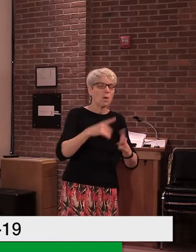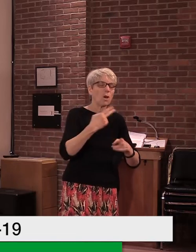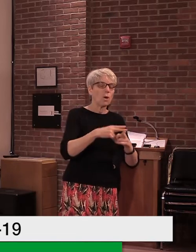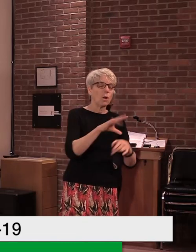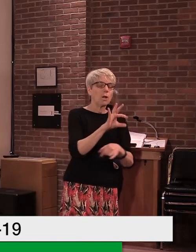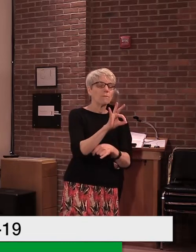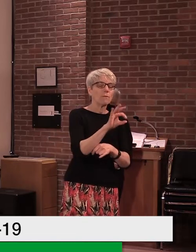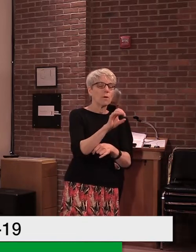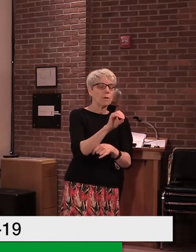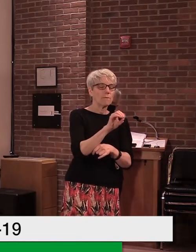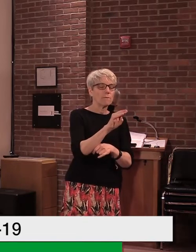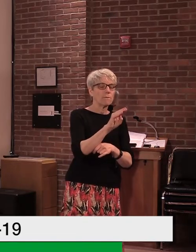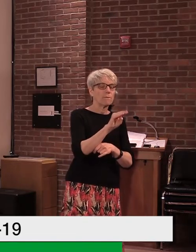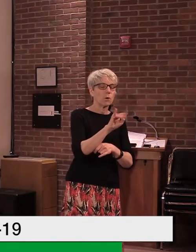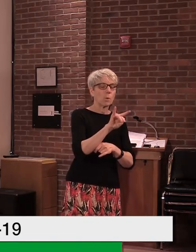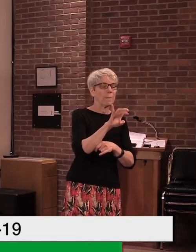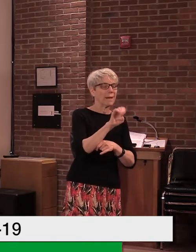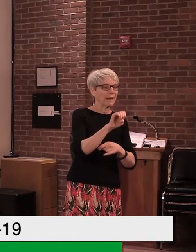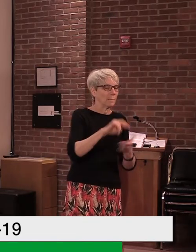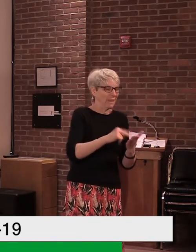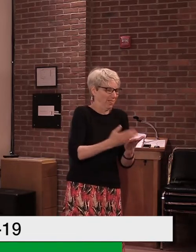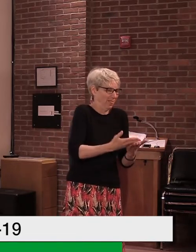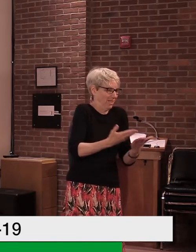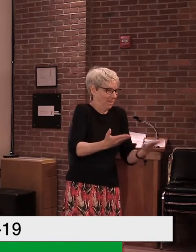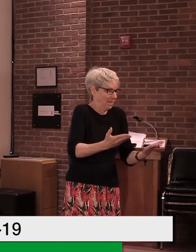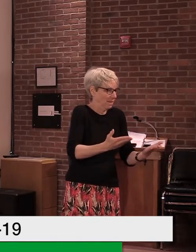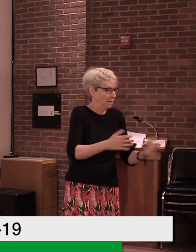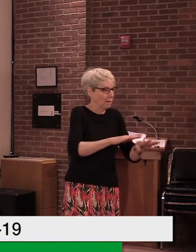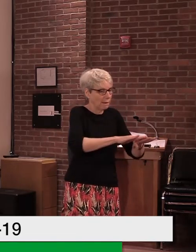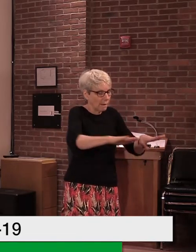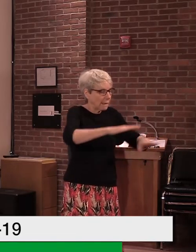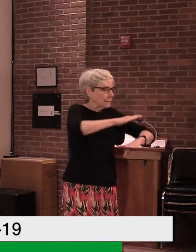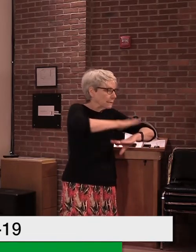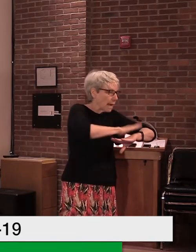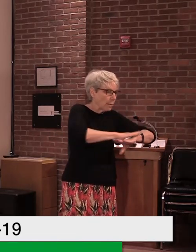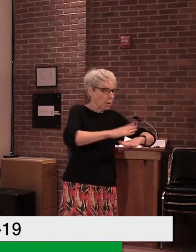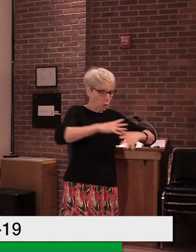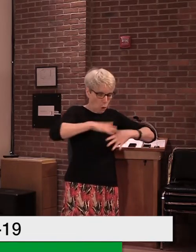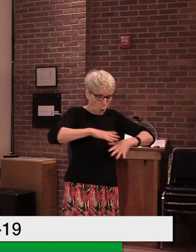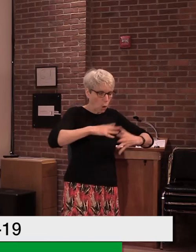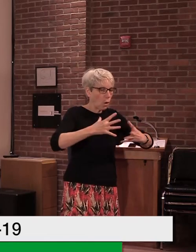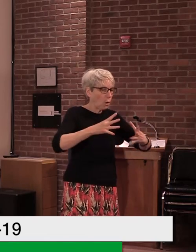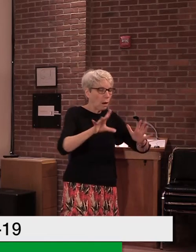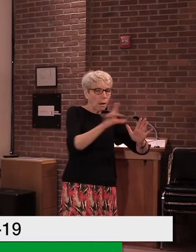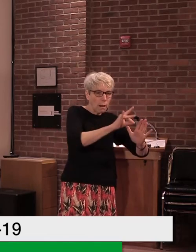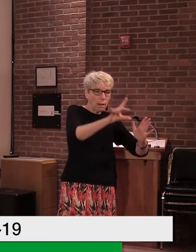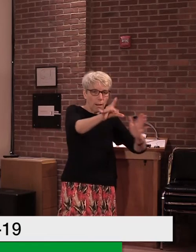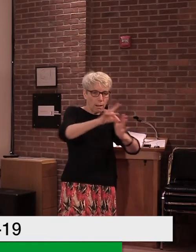know, inanimate objects that could transmit the disease. We know enough that